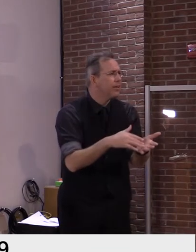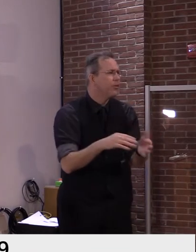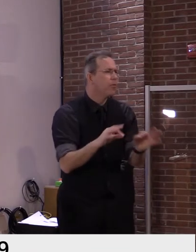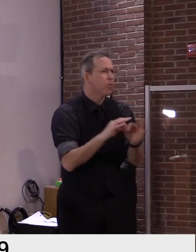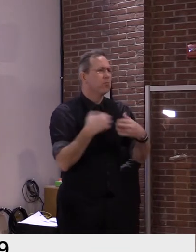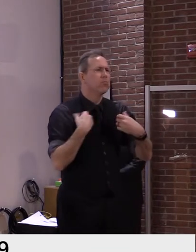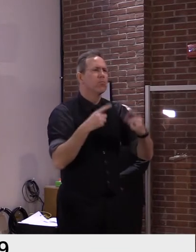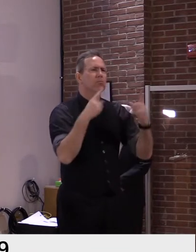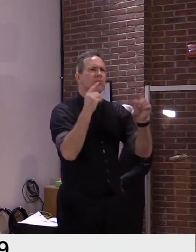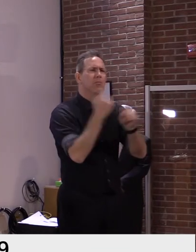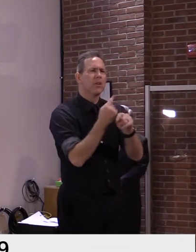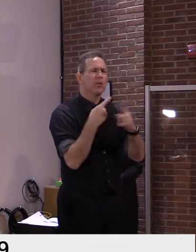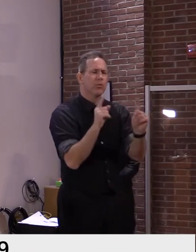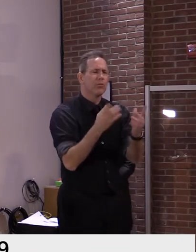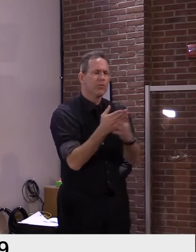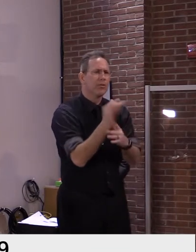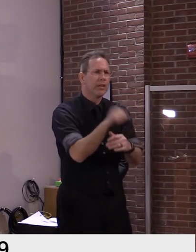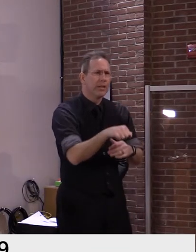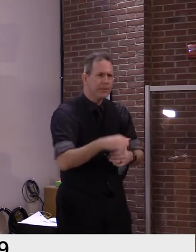Thank you.